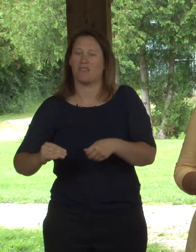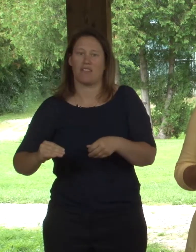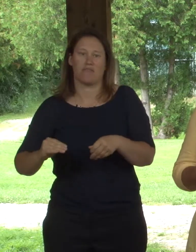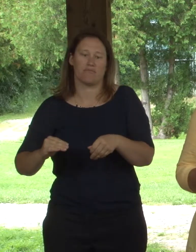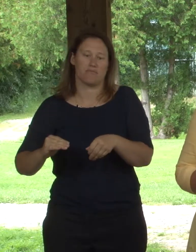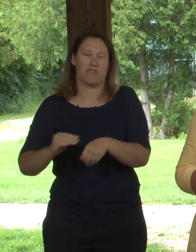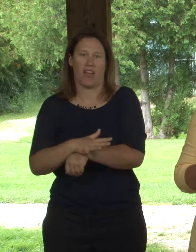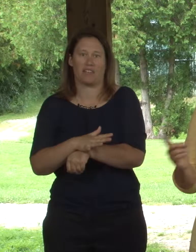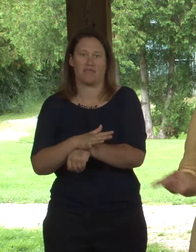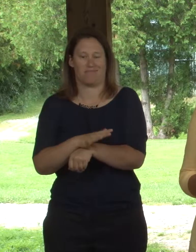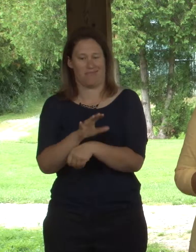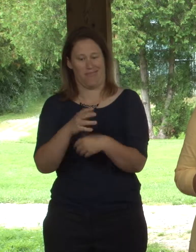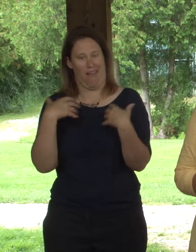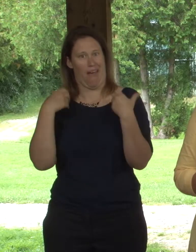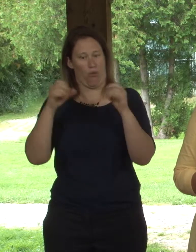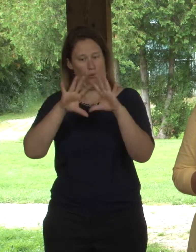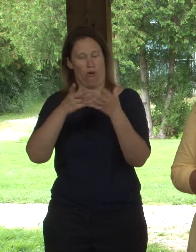health of our feet.